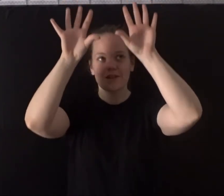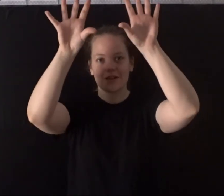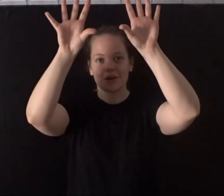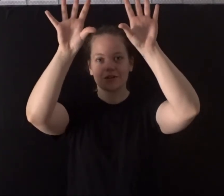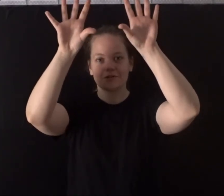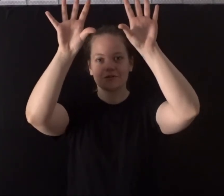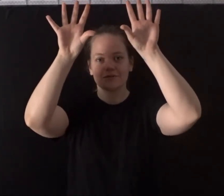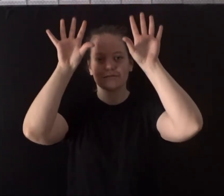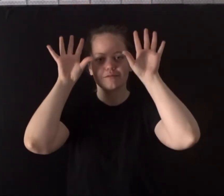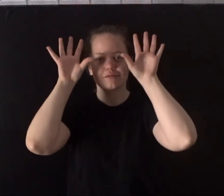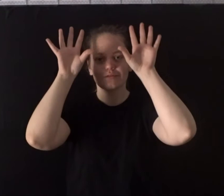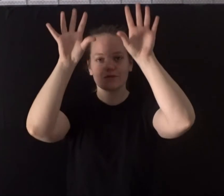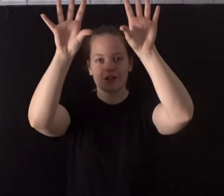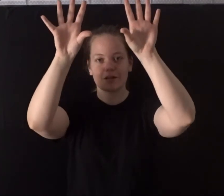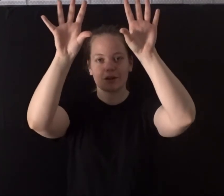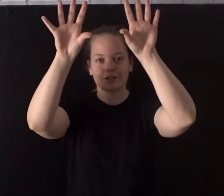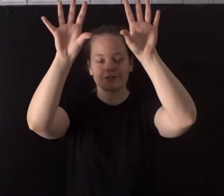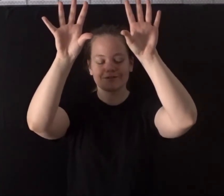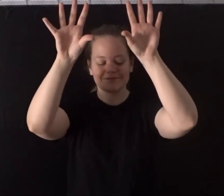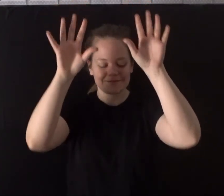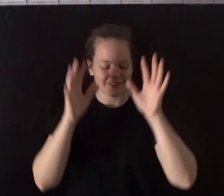Volleyball. Volleyball.